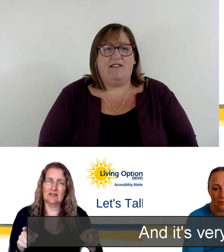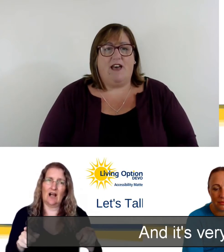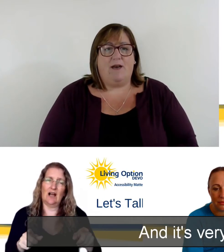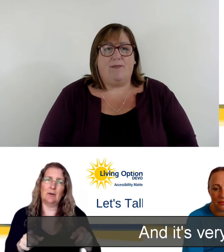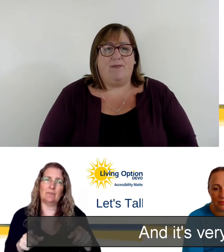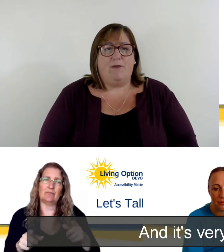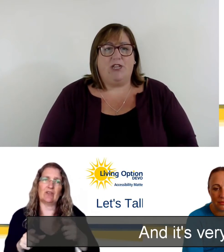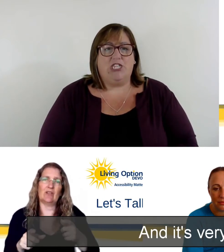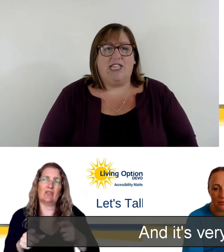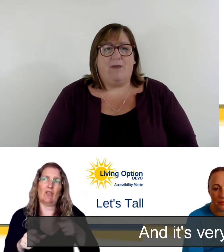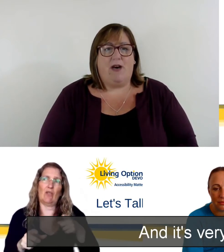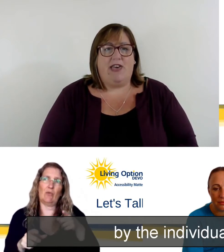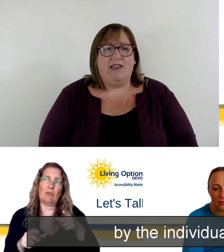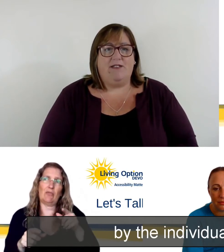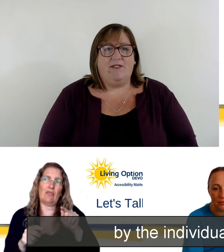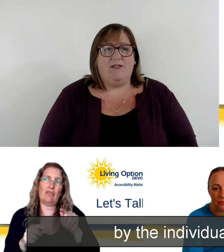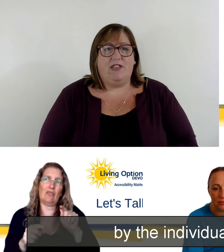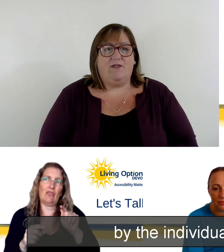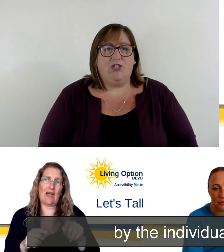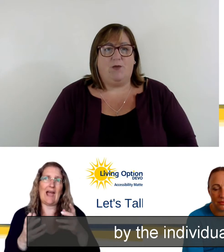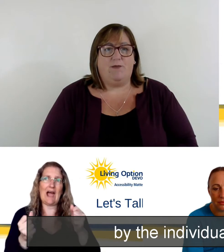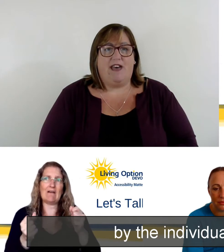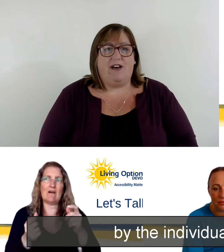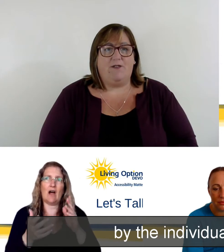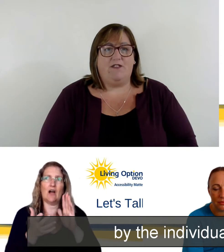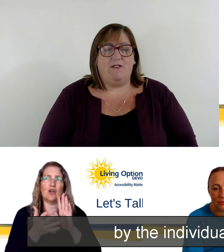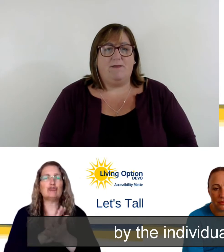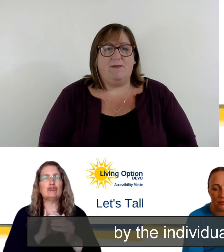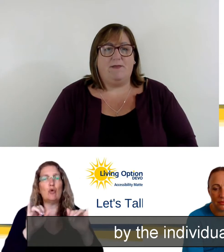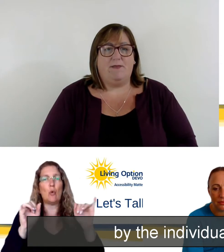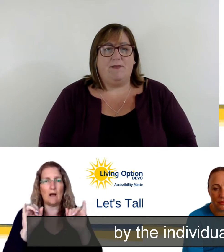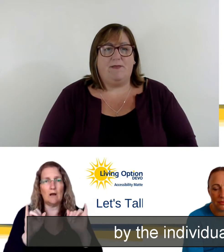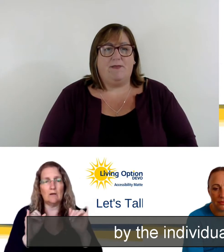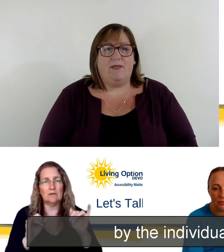And it's very much led by the individual themselves.